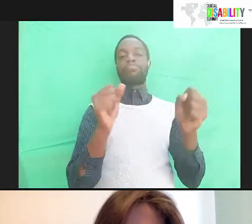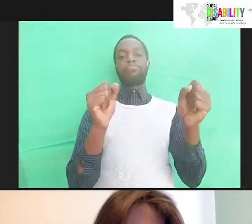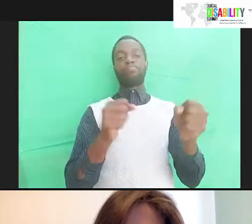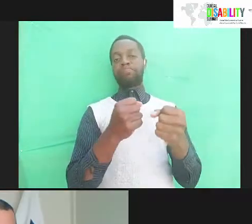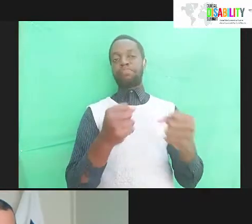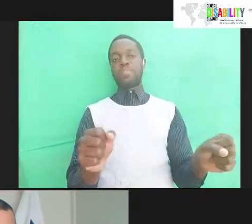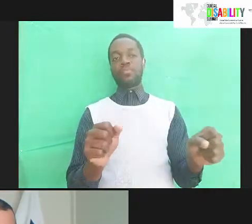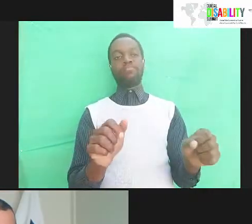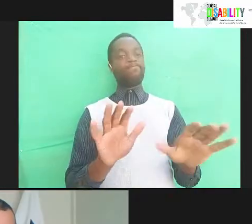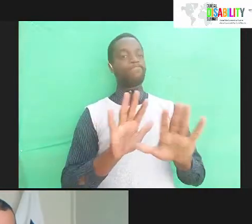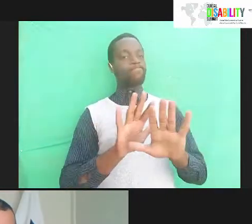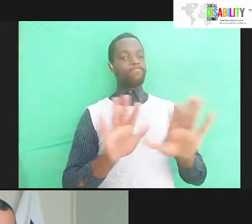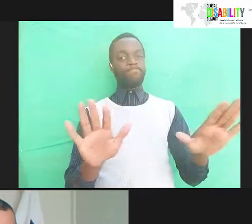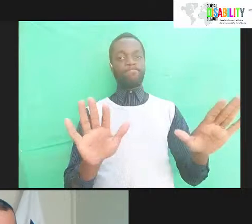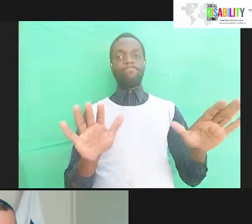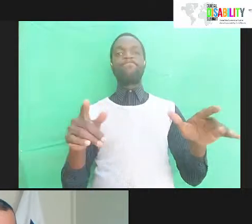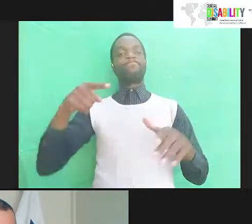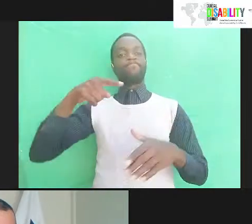foreign